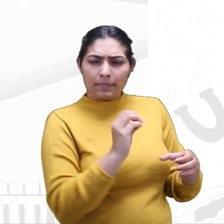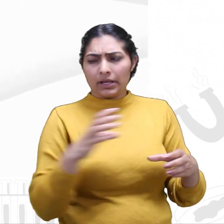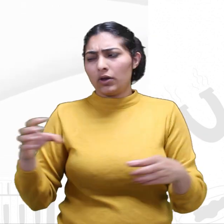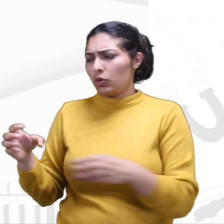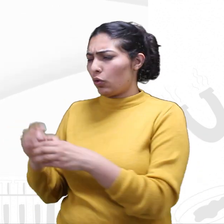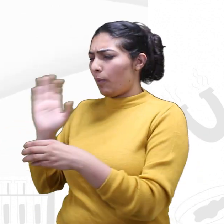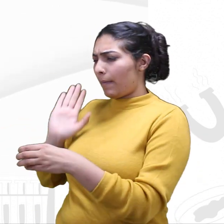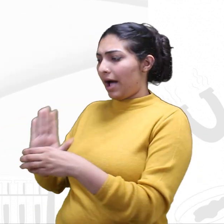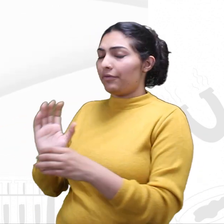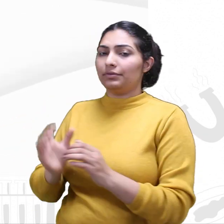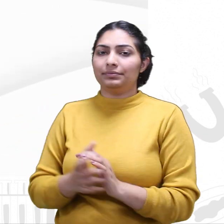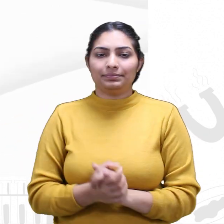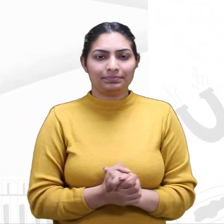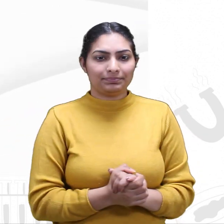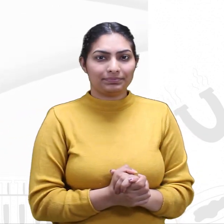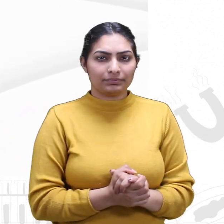data.